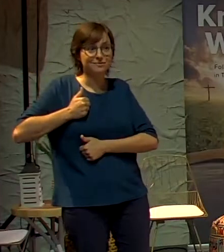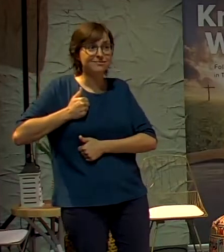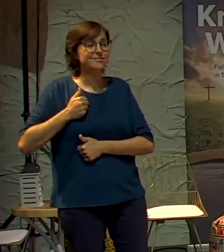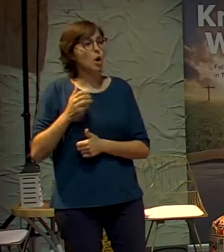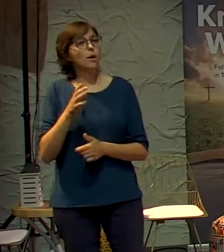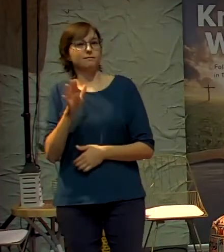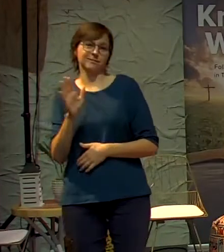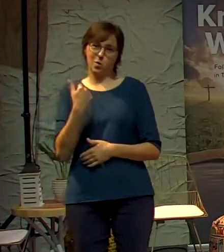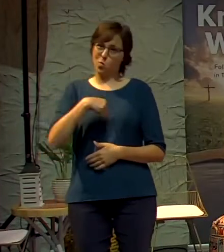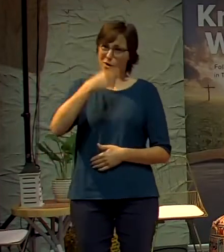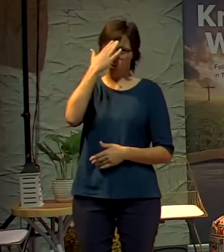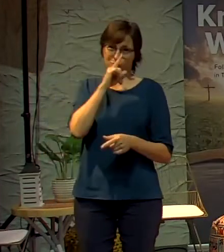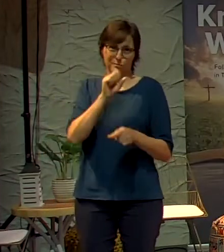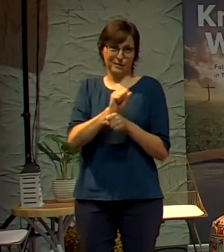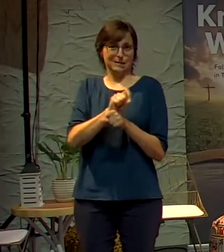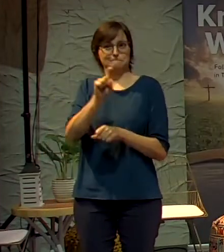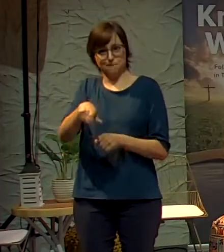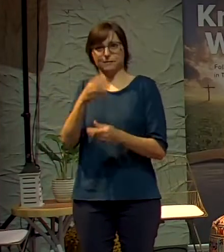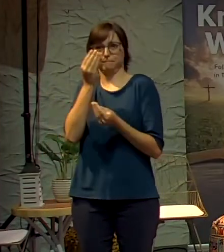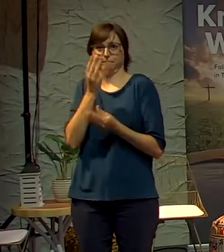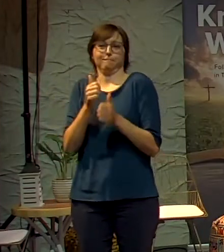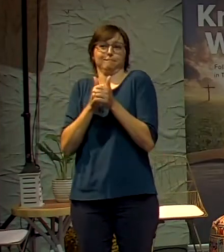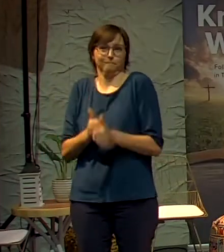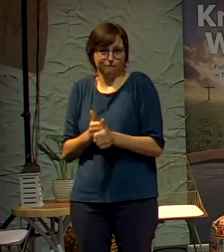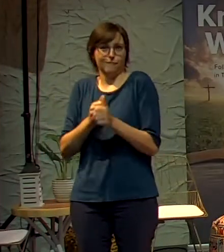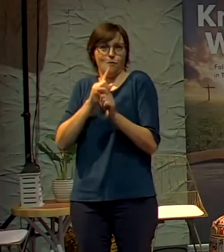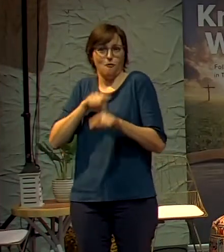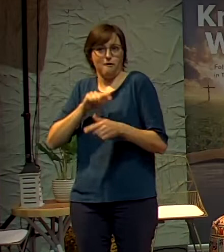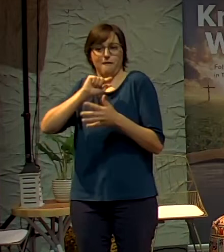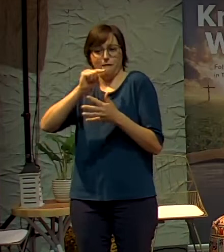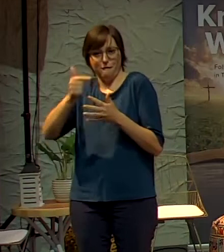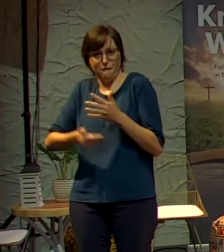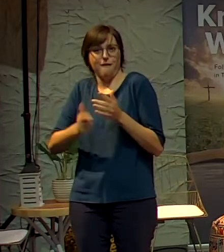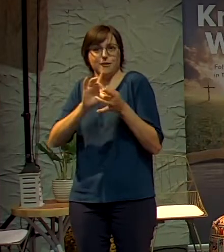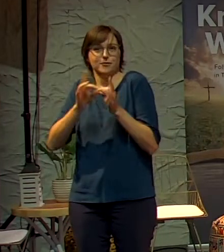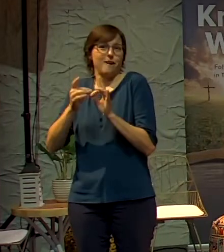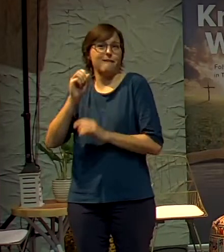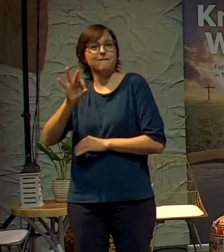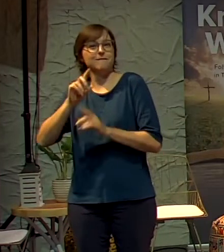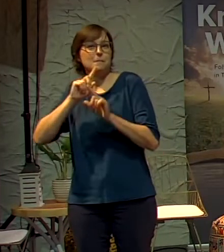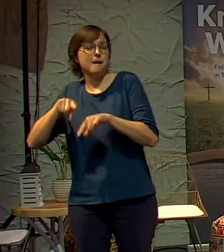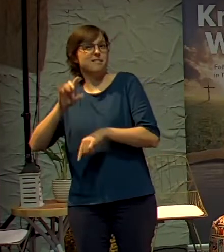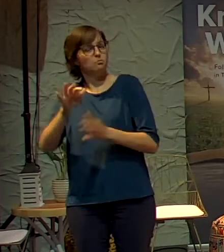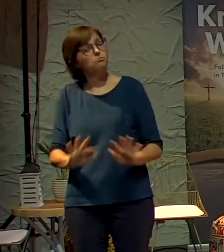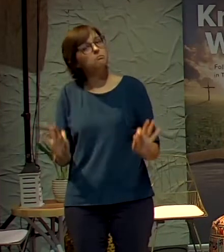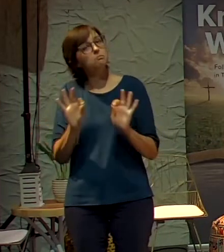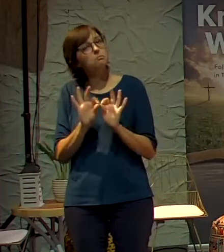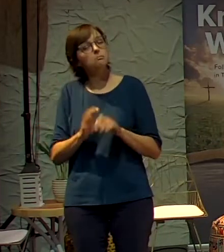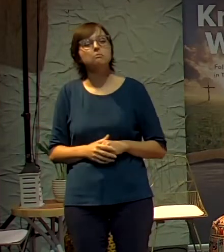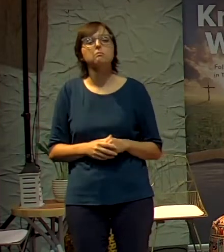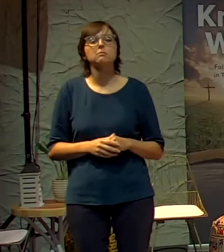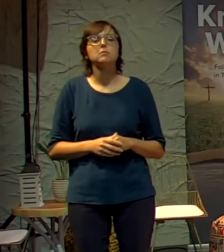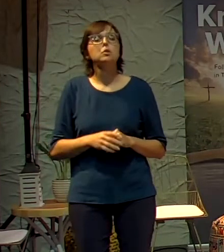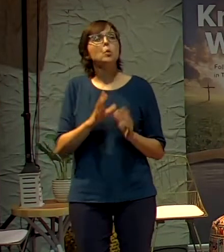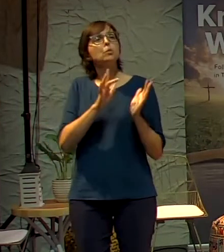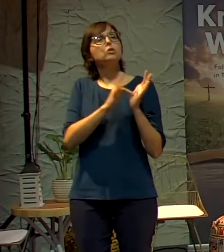didn't serve, we know that much, right? Like, chain of command is everything. It's really, really important. So the insight that Jesus brings